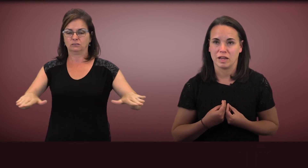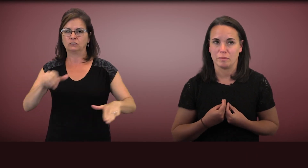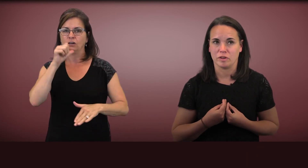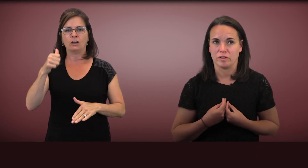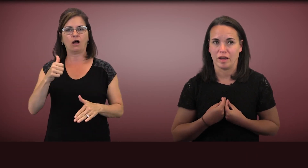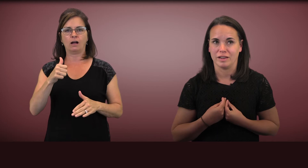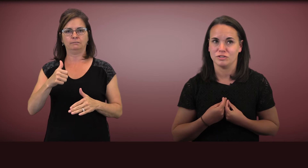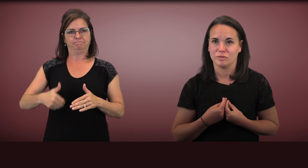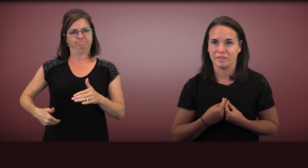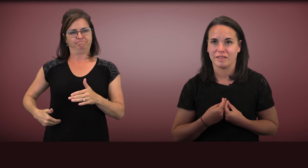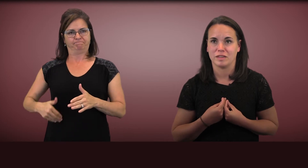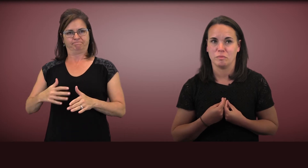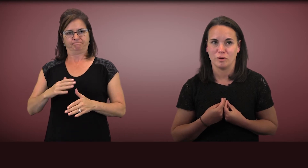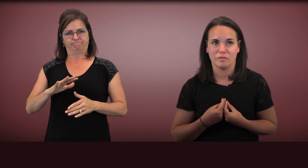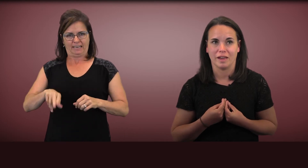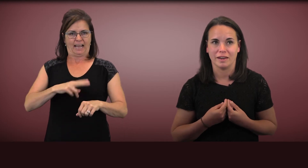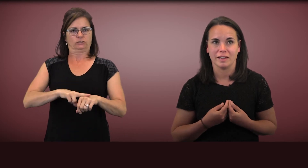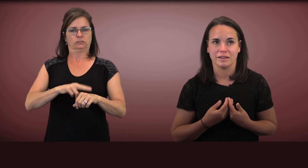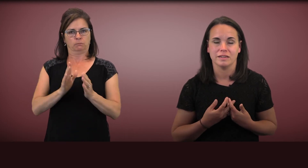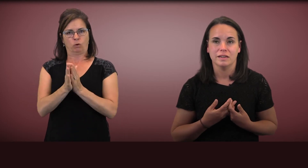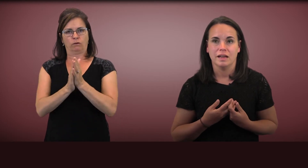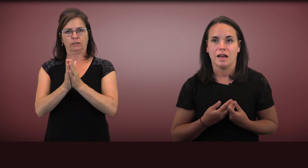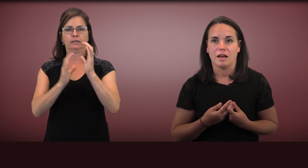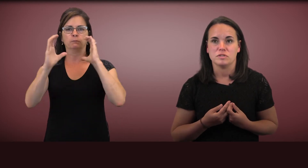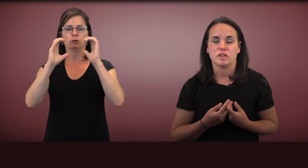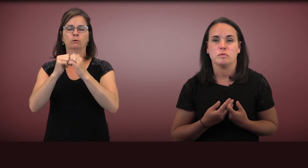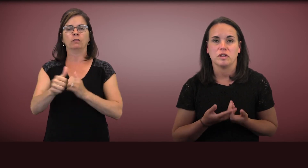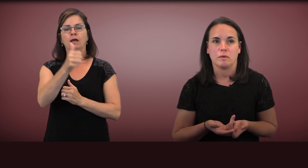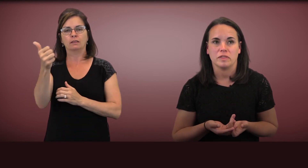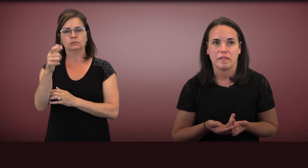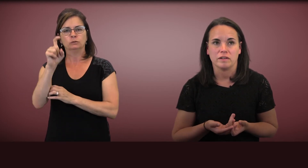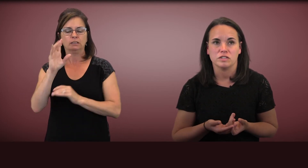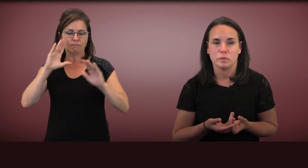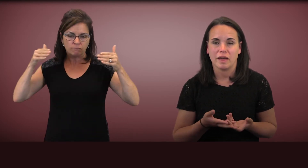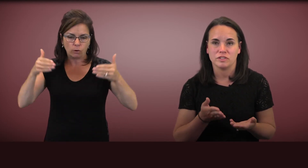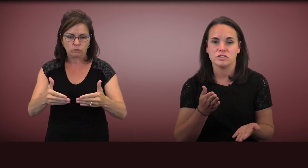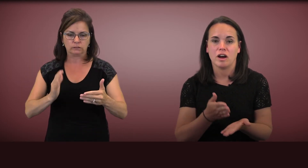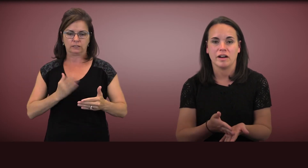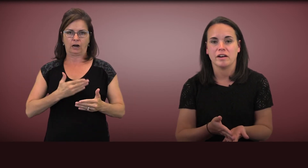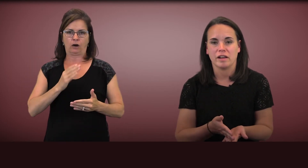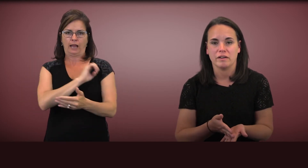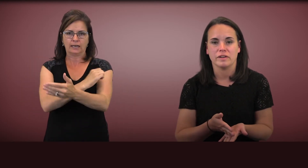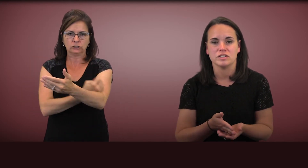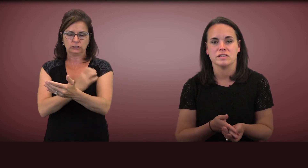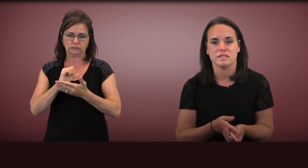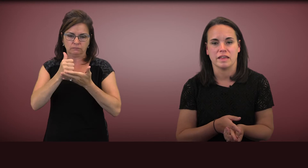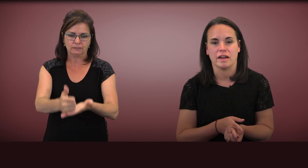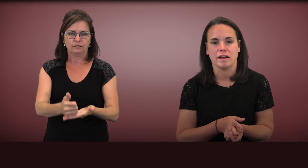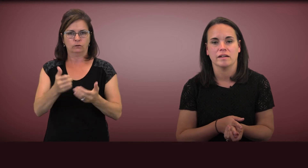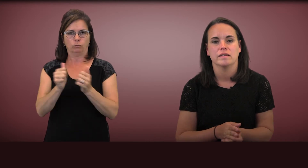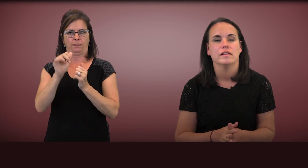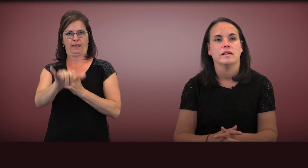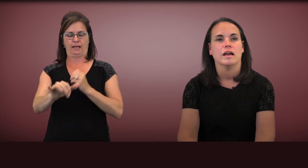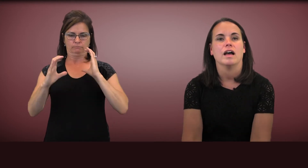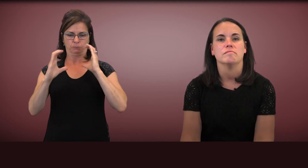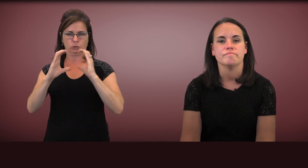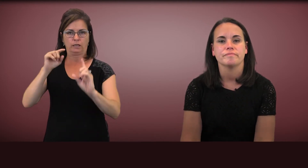autism sometimes are not intrinsically motivated to communicate with others. So we have to target our interventions